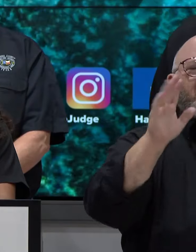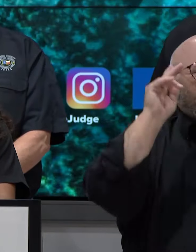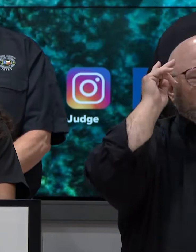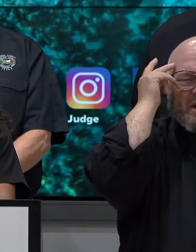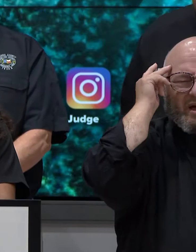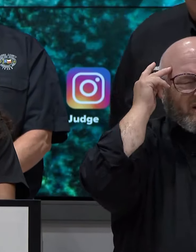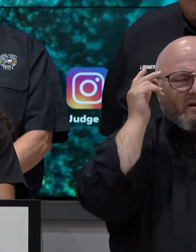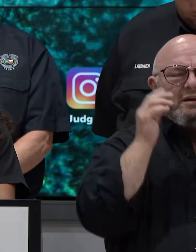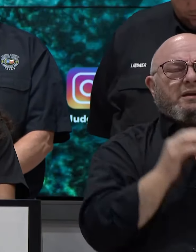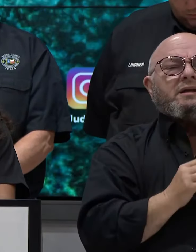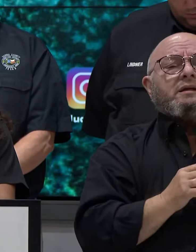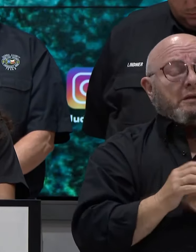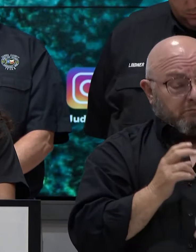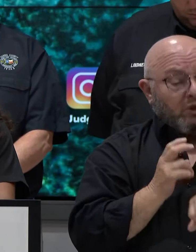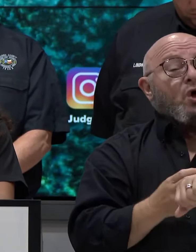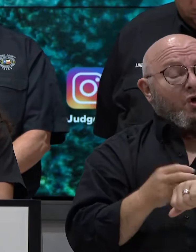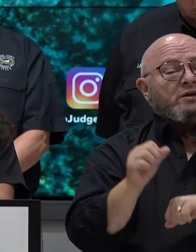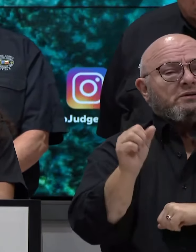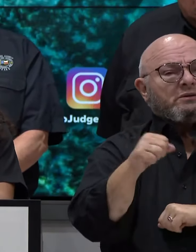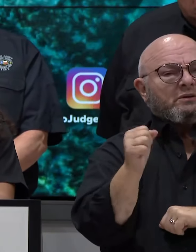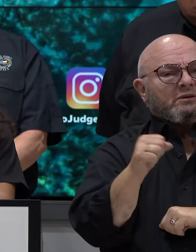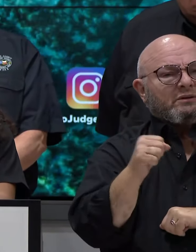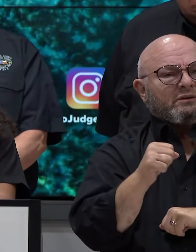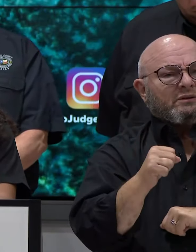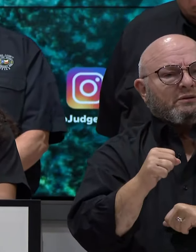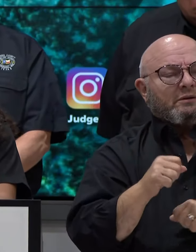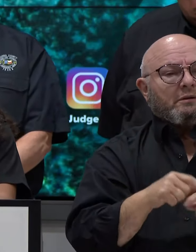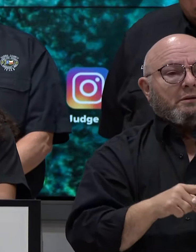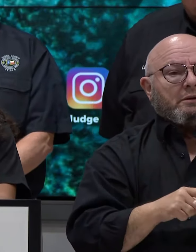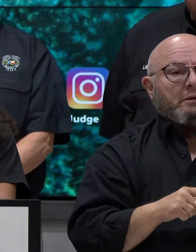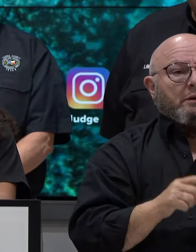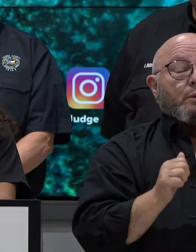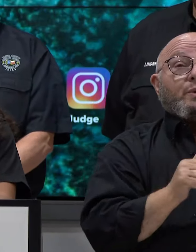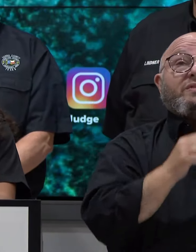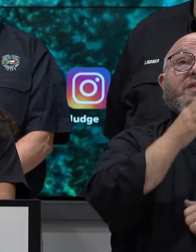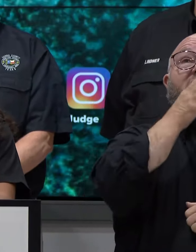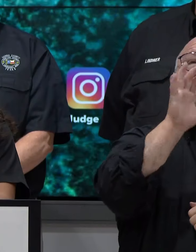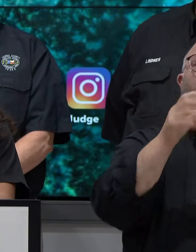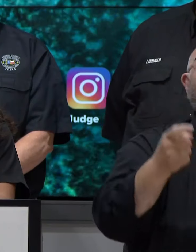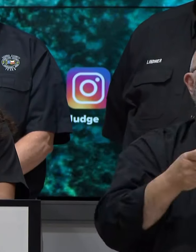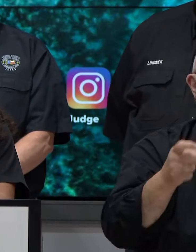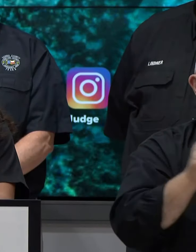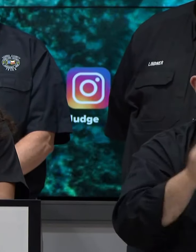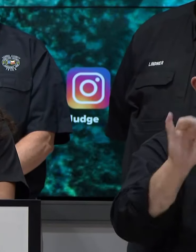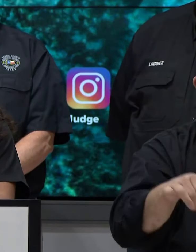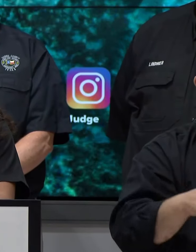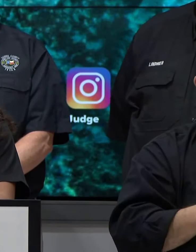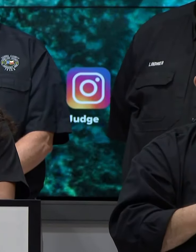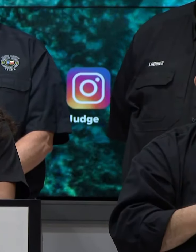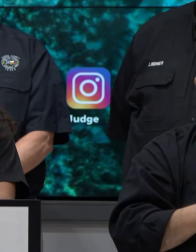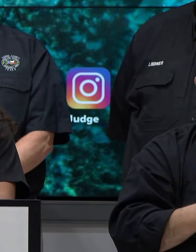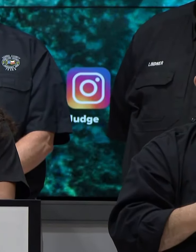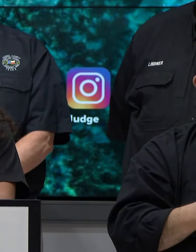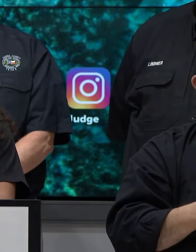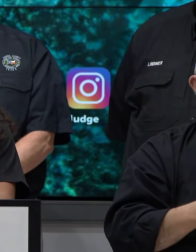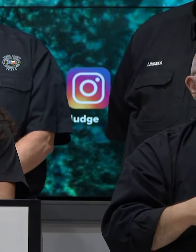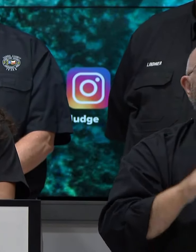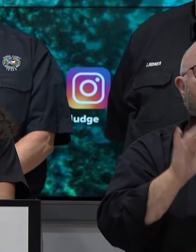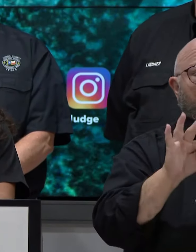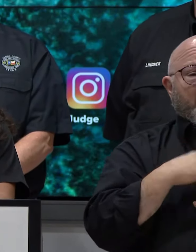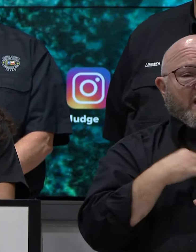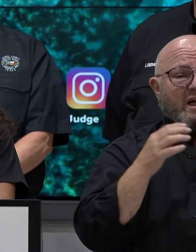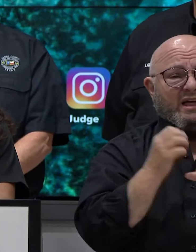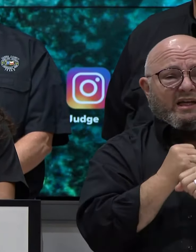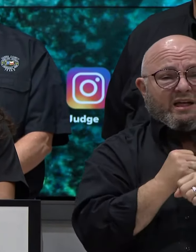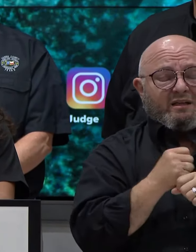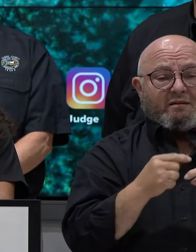And it's hard just psychologically with the heat, but I do believe we'll get there. Now, if I get the